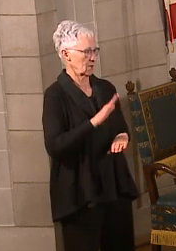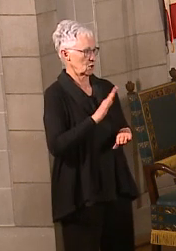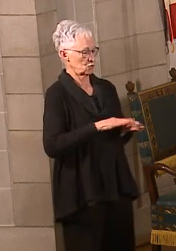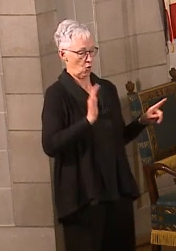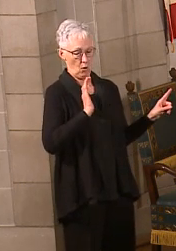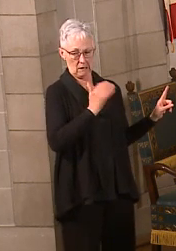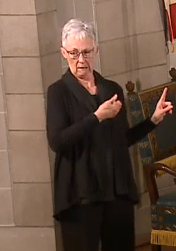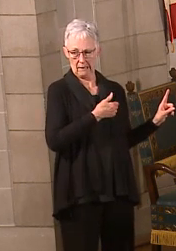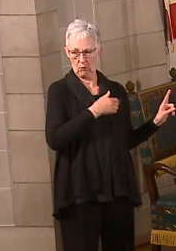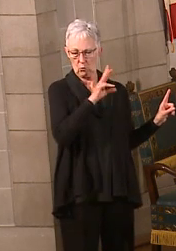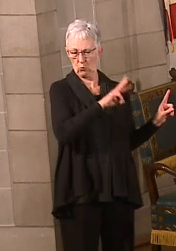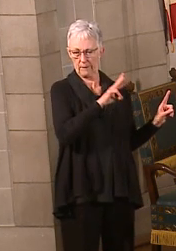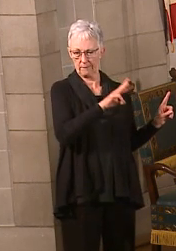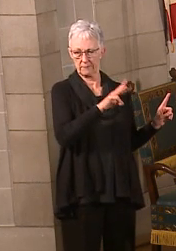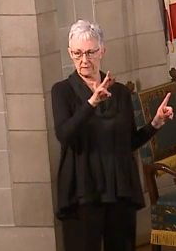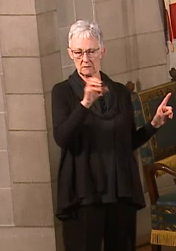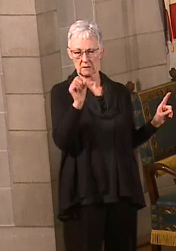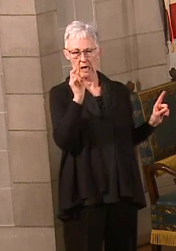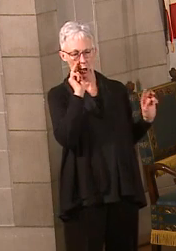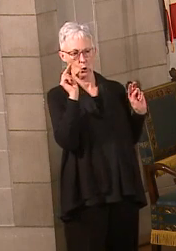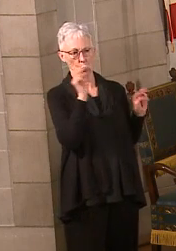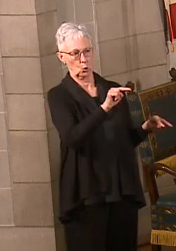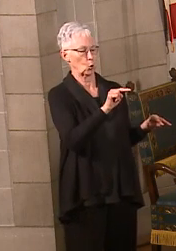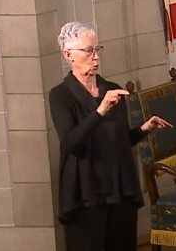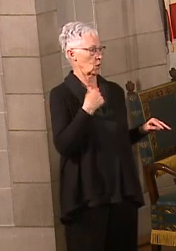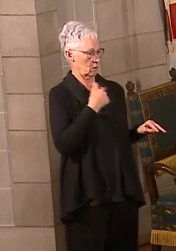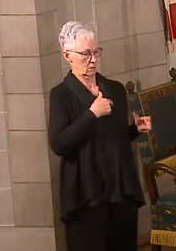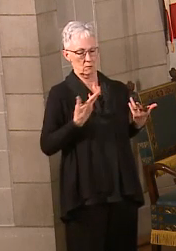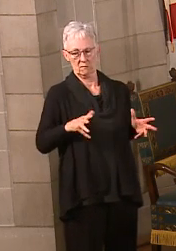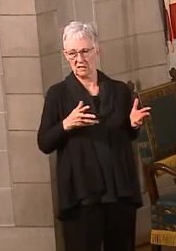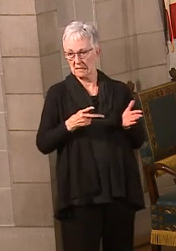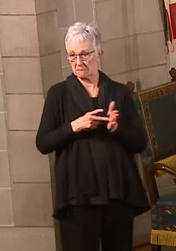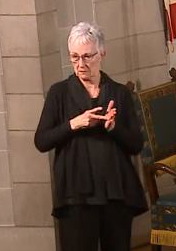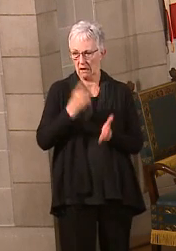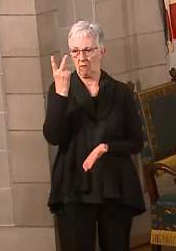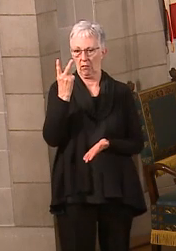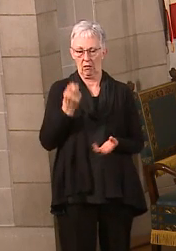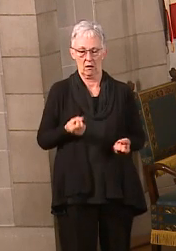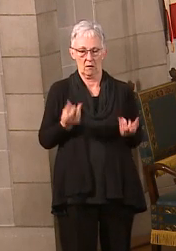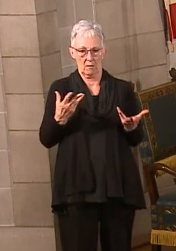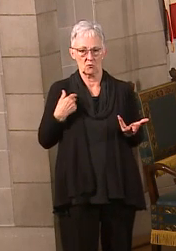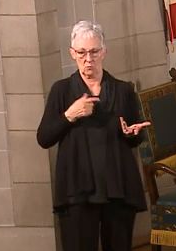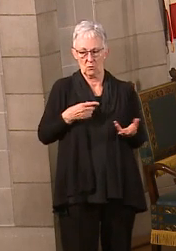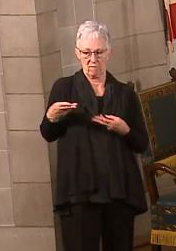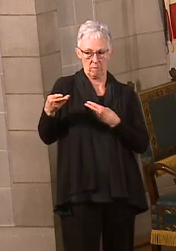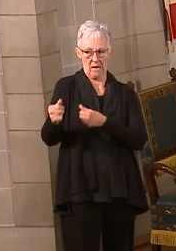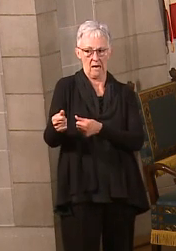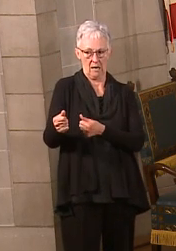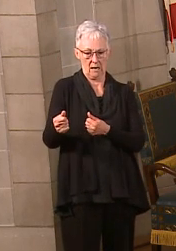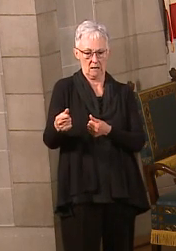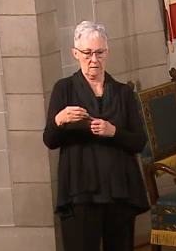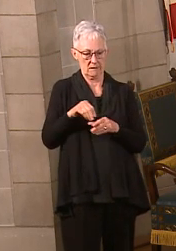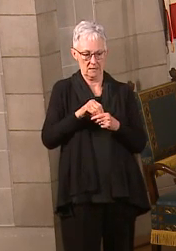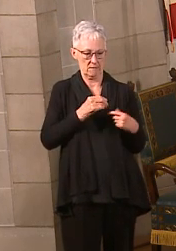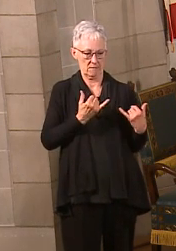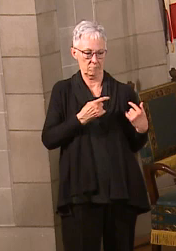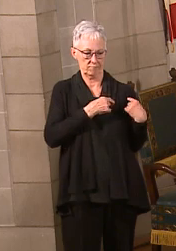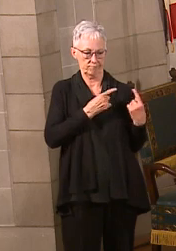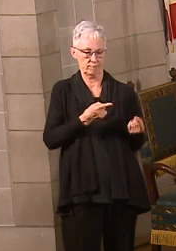probably the best source to go. We've more than doubled in the last few weeks, and I'm sure we'll more than double again.